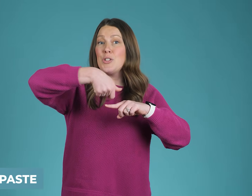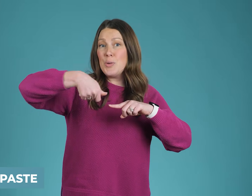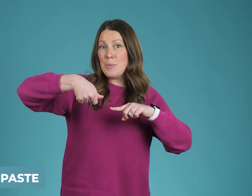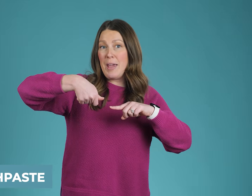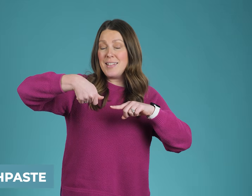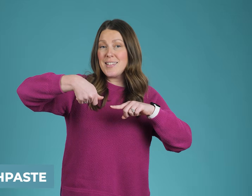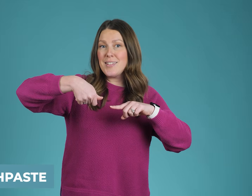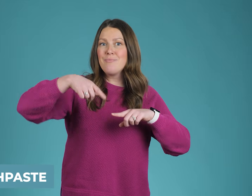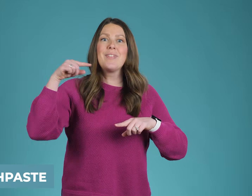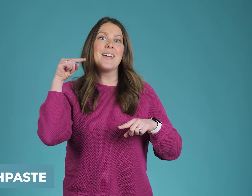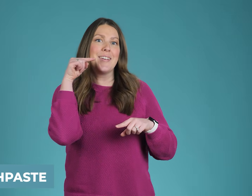Toothpaste,